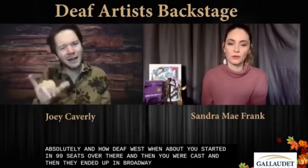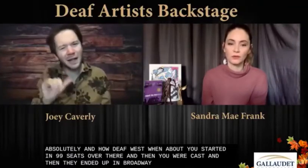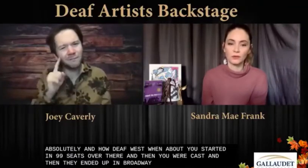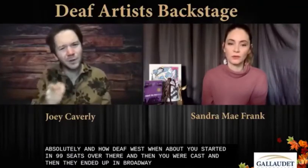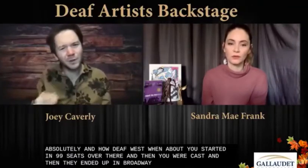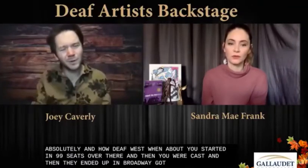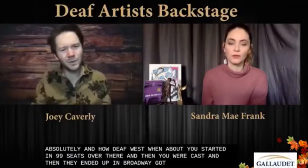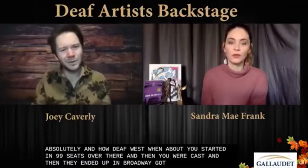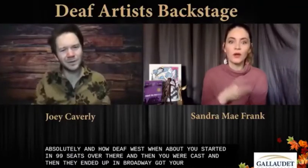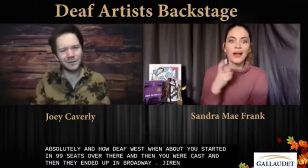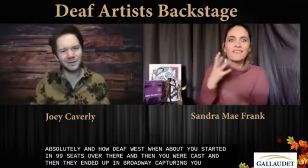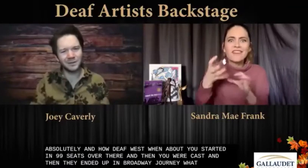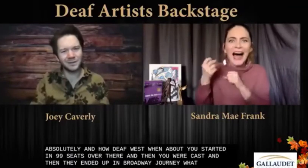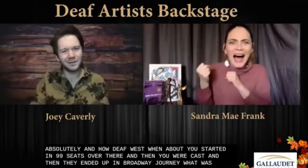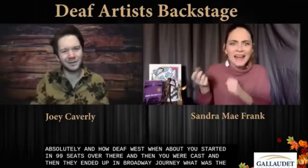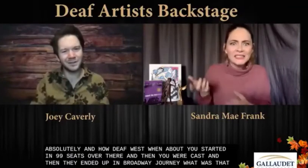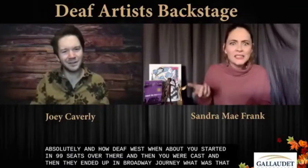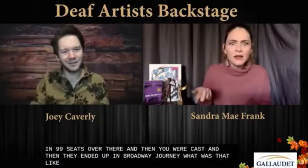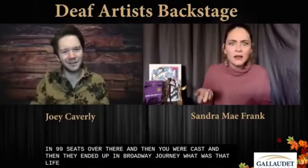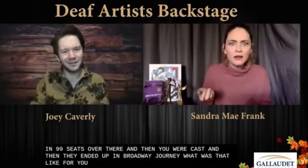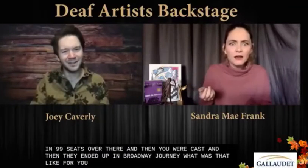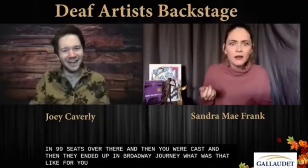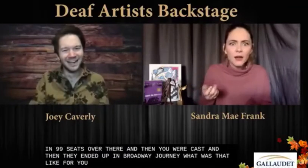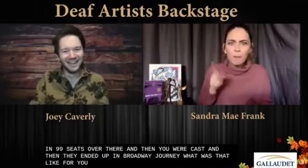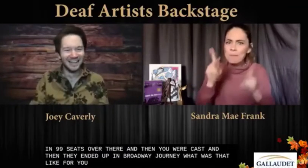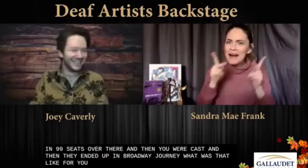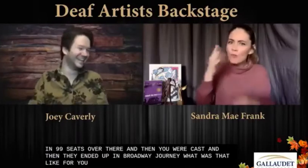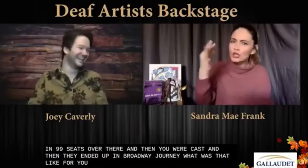that journey what was that like for you